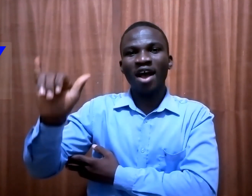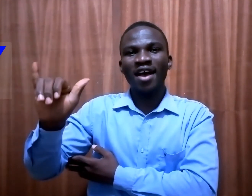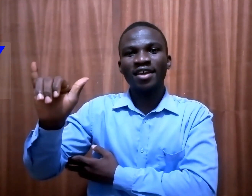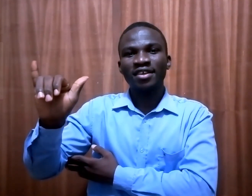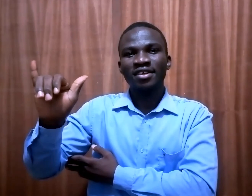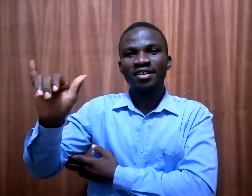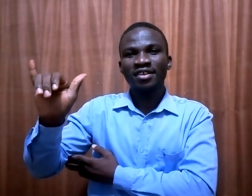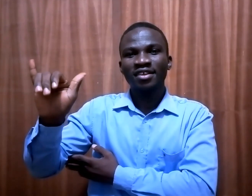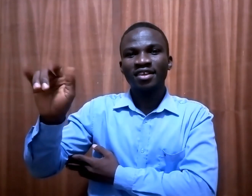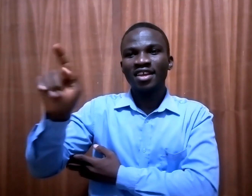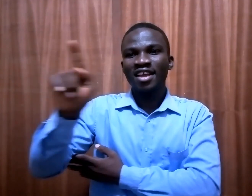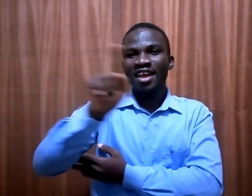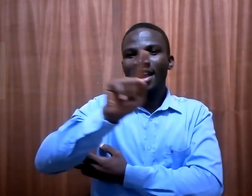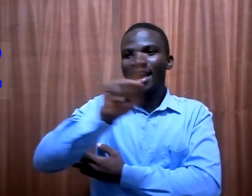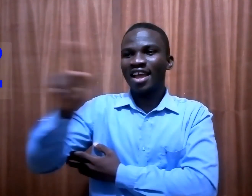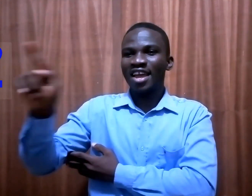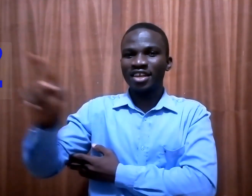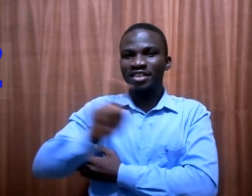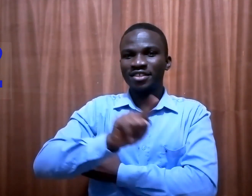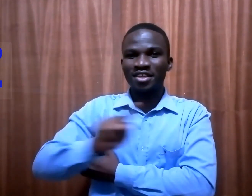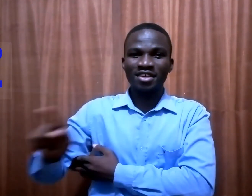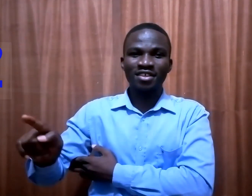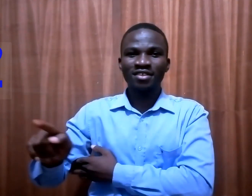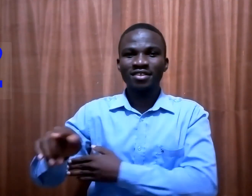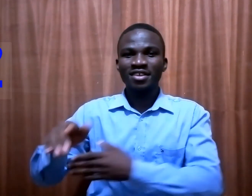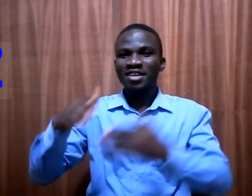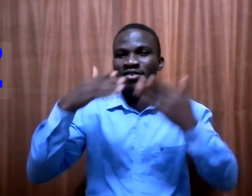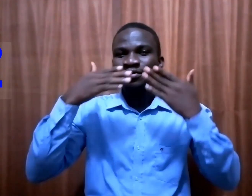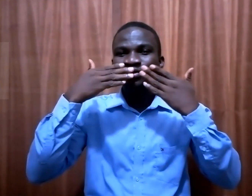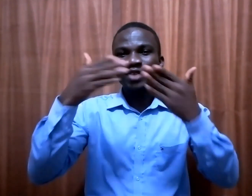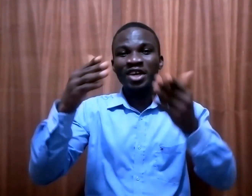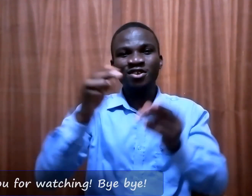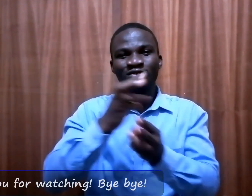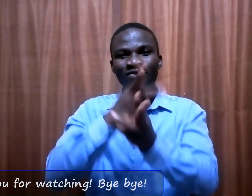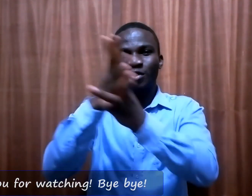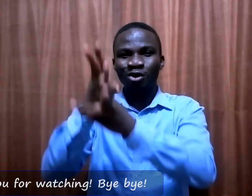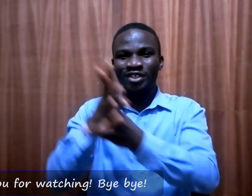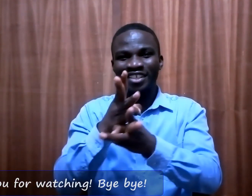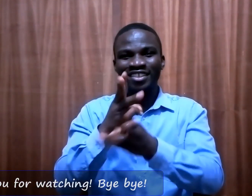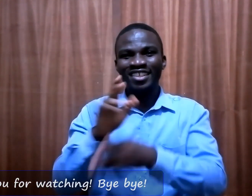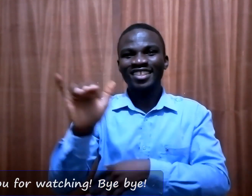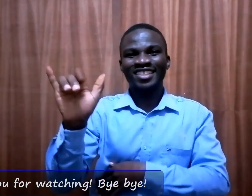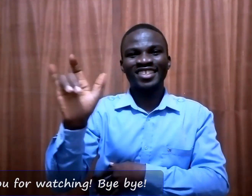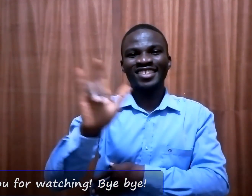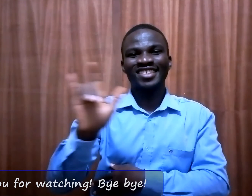Y and then Z. Thank you for watching.